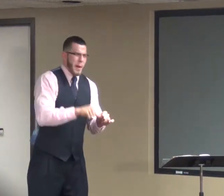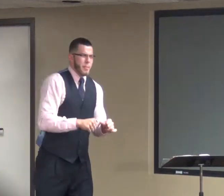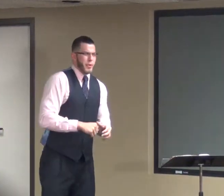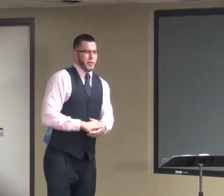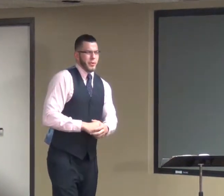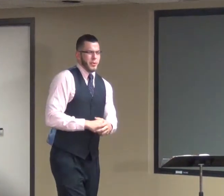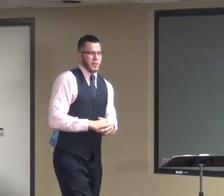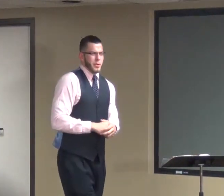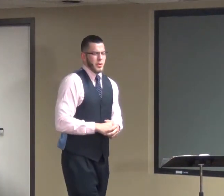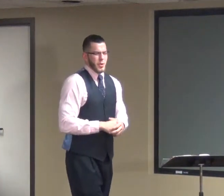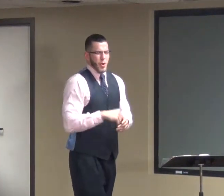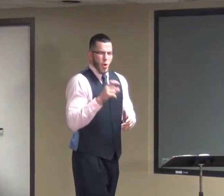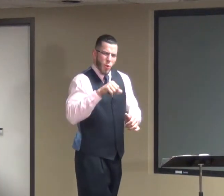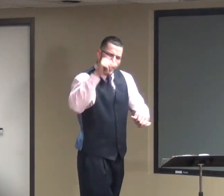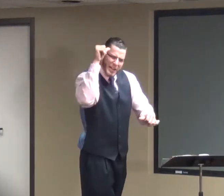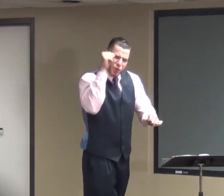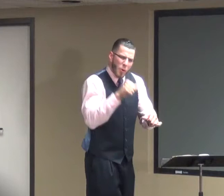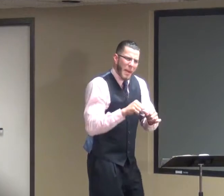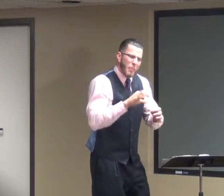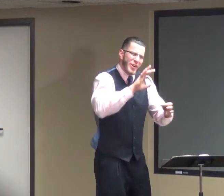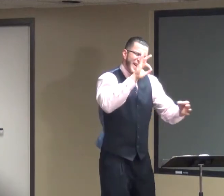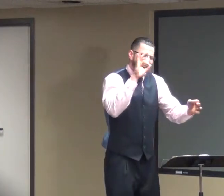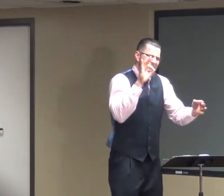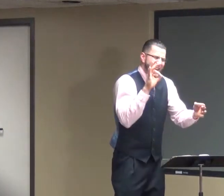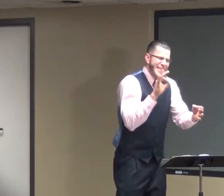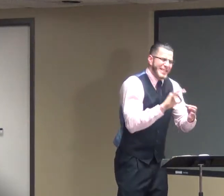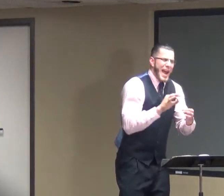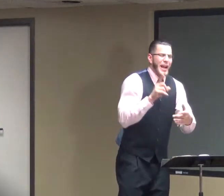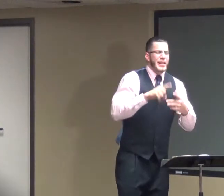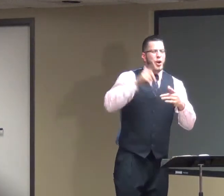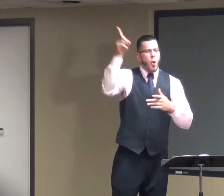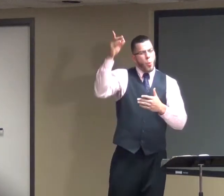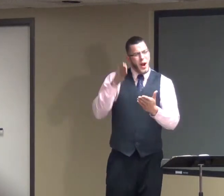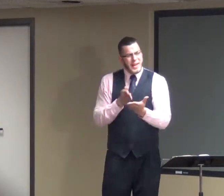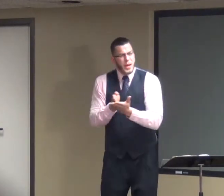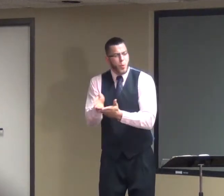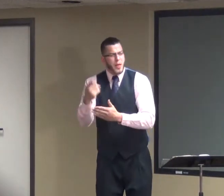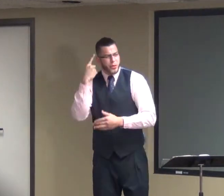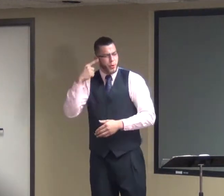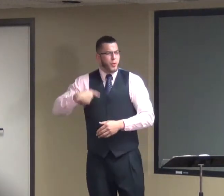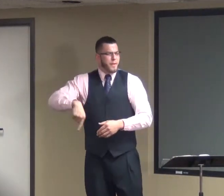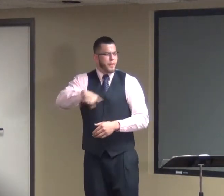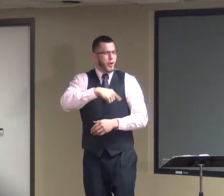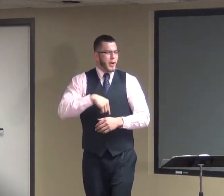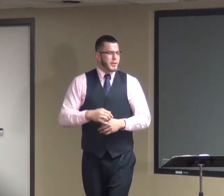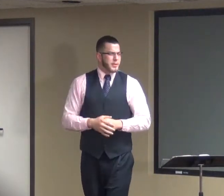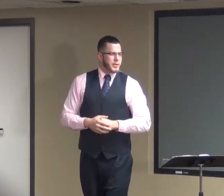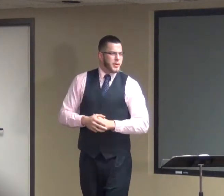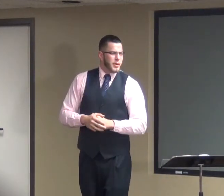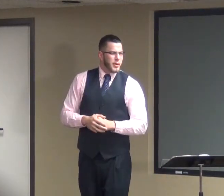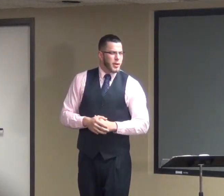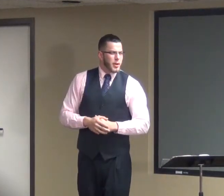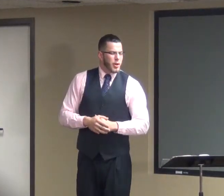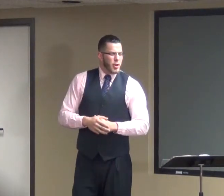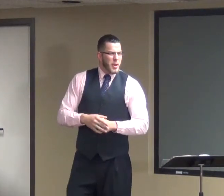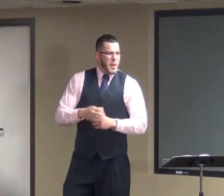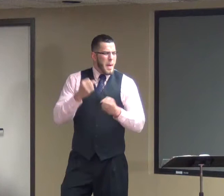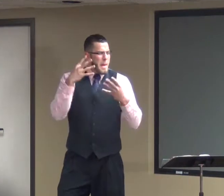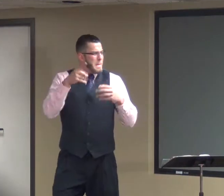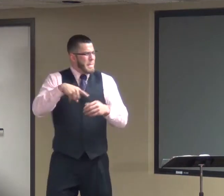remember. We need to remember exactly what he went through for us. Yeah. Many